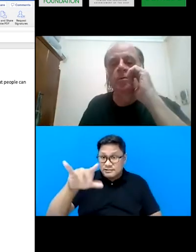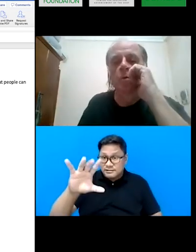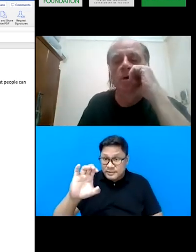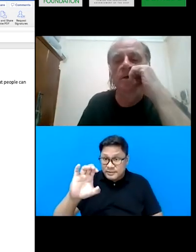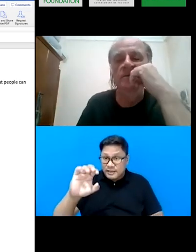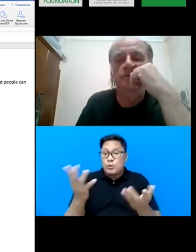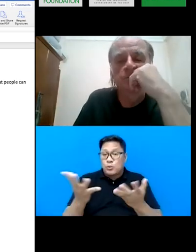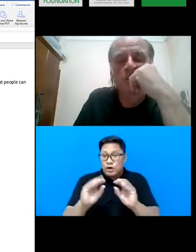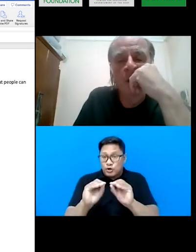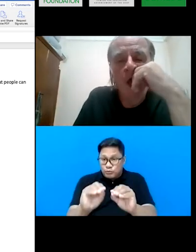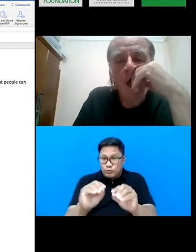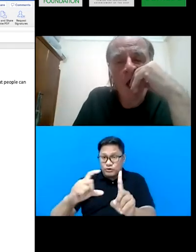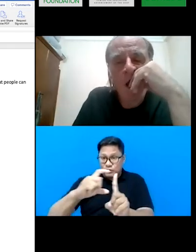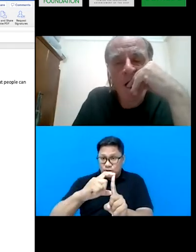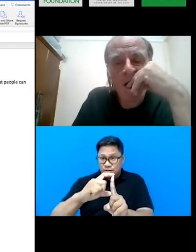the word.